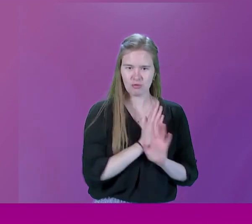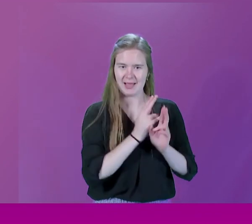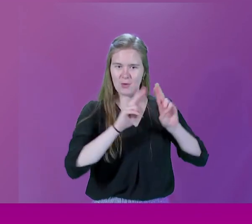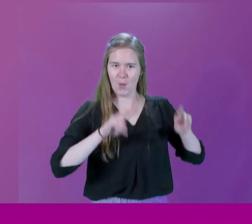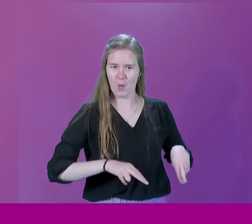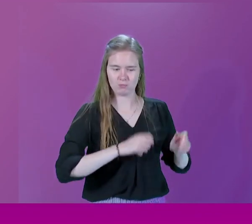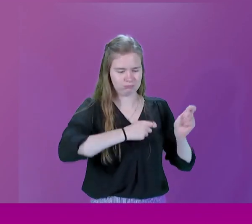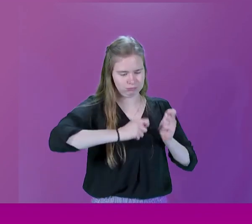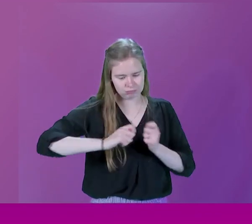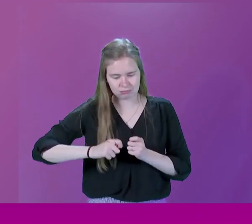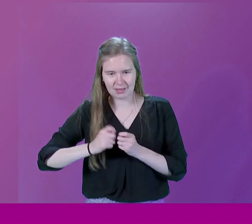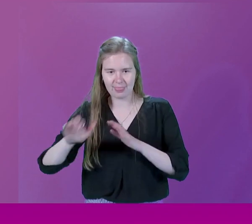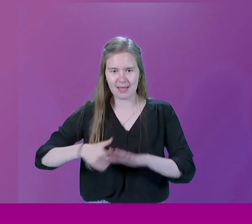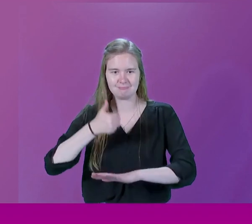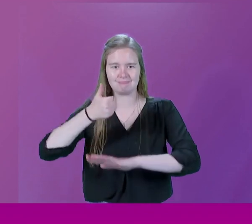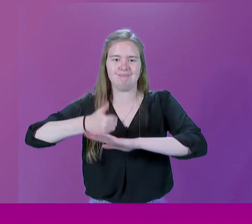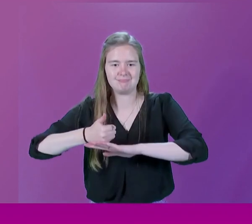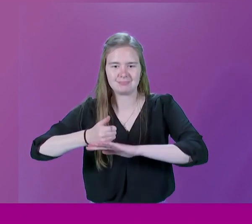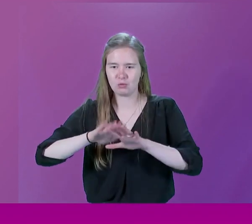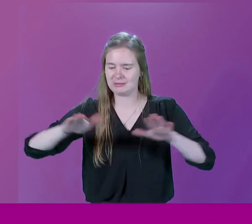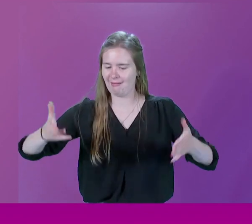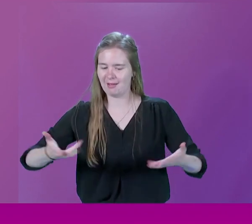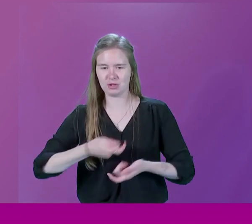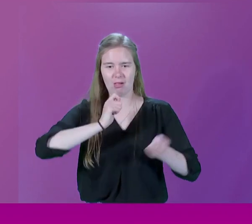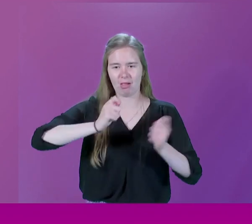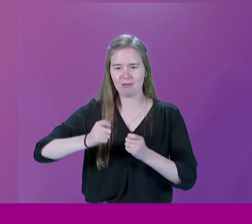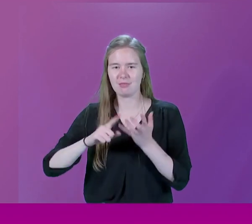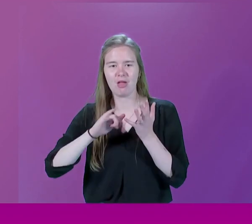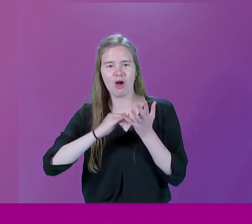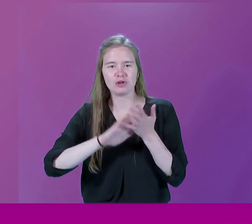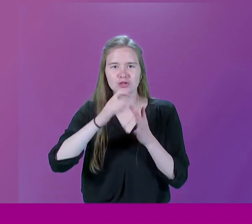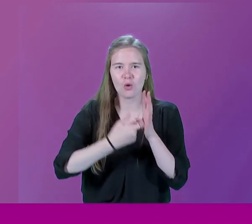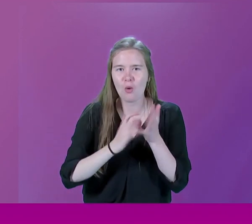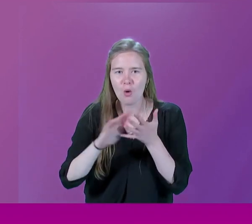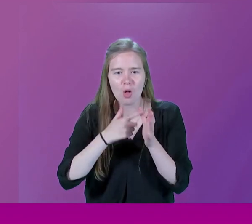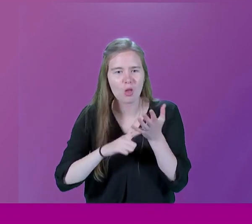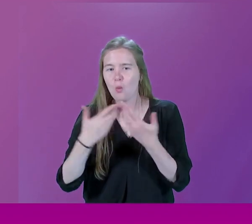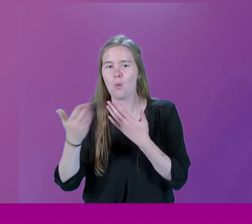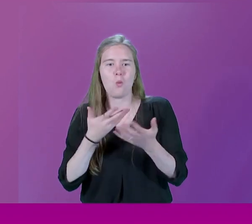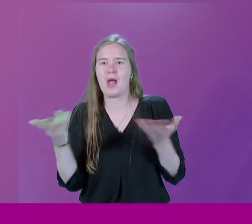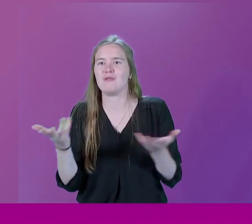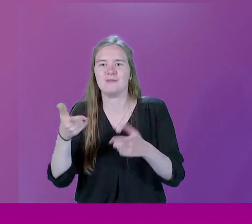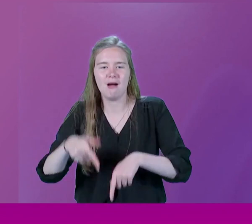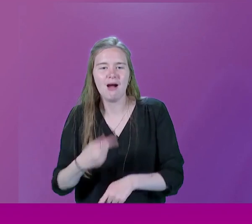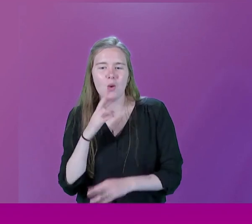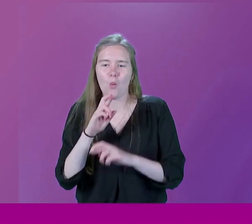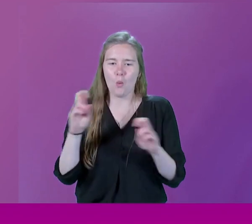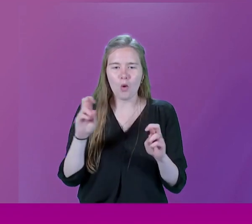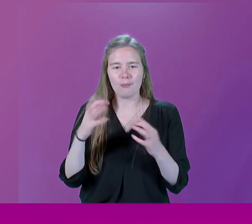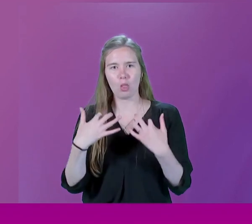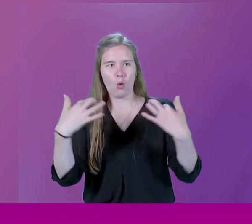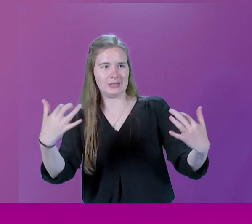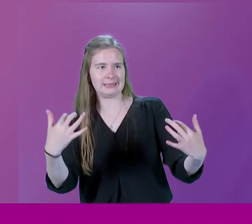my own four walls and then plonking that on stage at the Usher Hall or the Hub or wherever it might be and hoping the